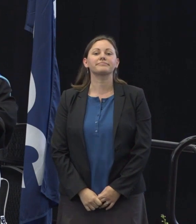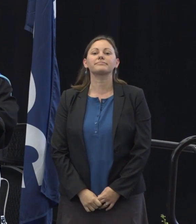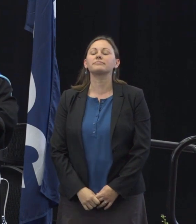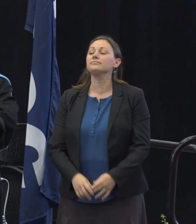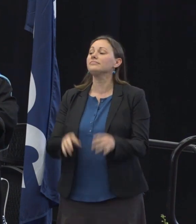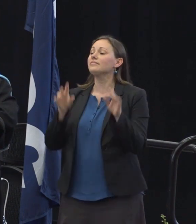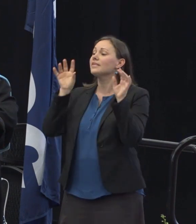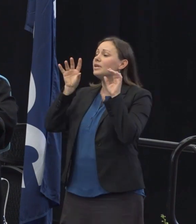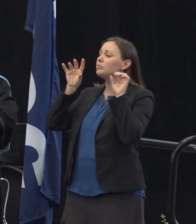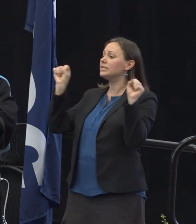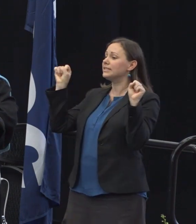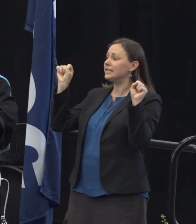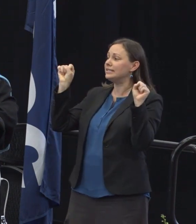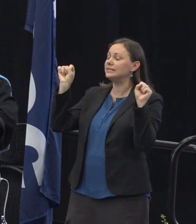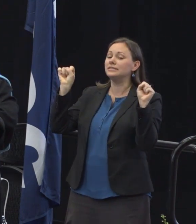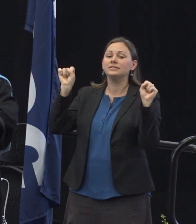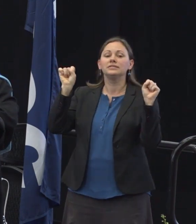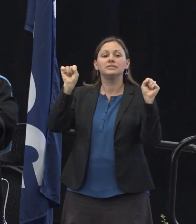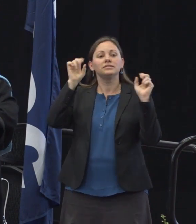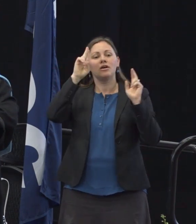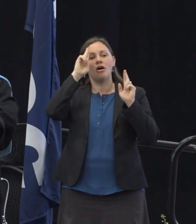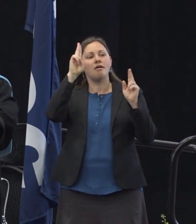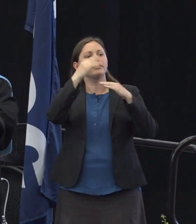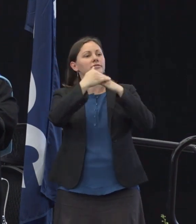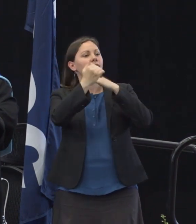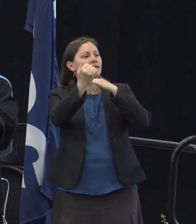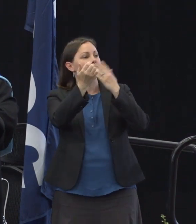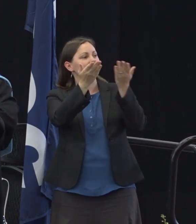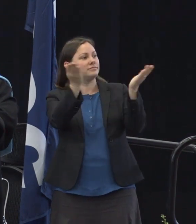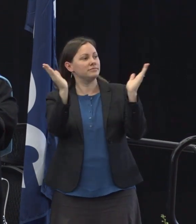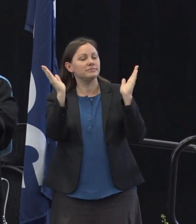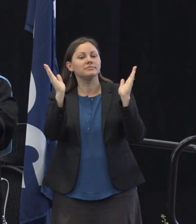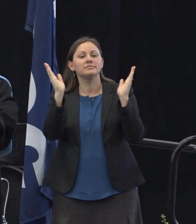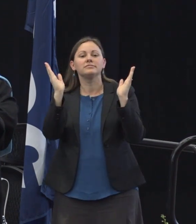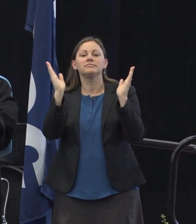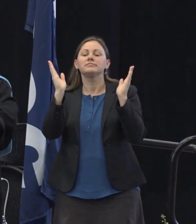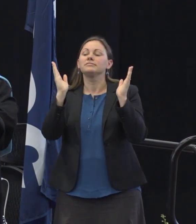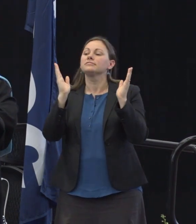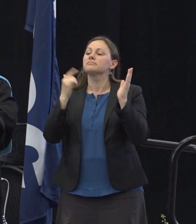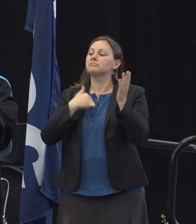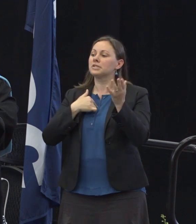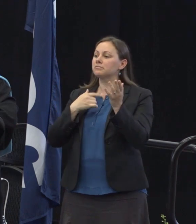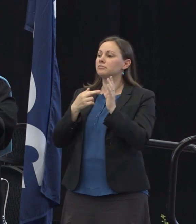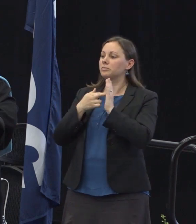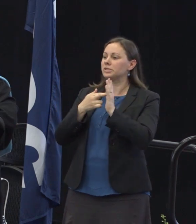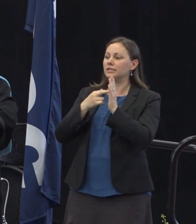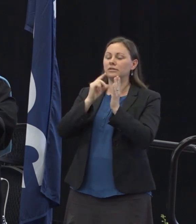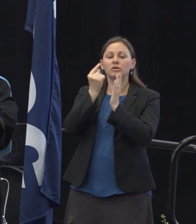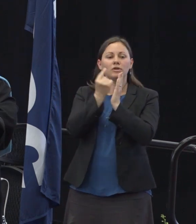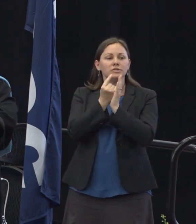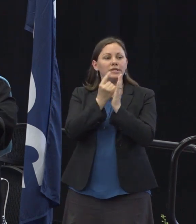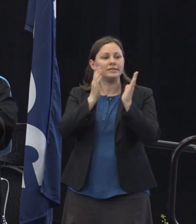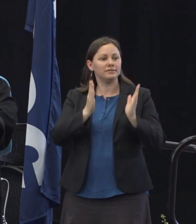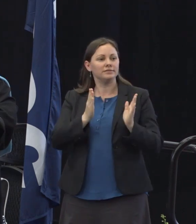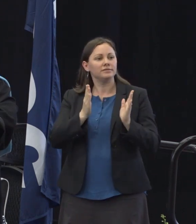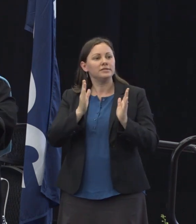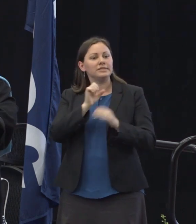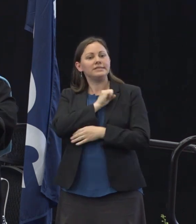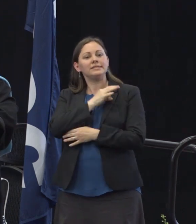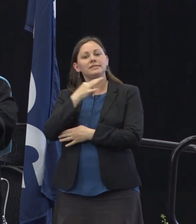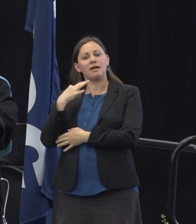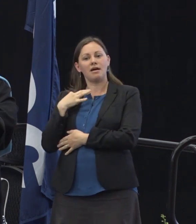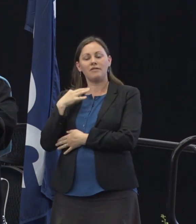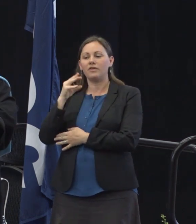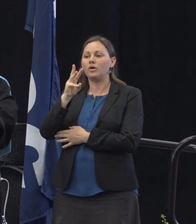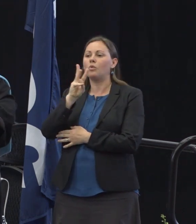Mr. President, honored guests, on behalf of the graduates, faculty, and staff of the Waterfront campus of the Nova Scotia